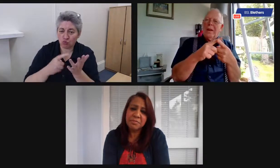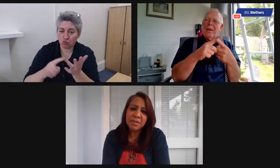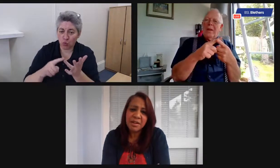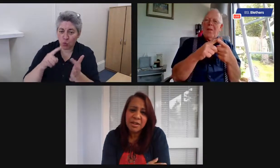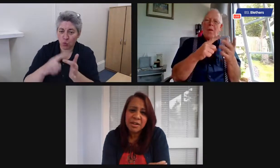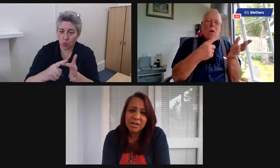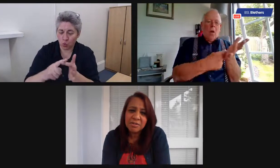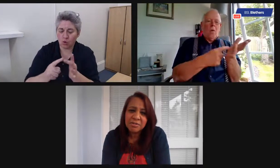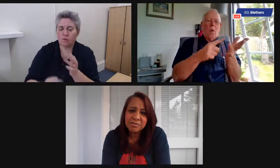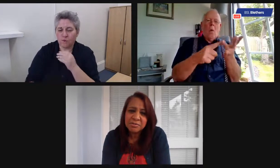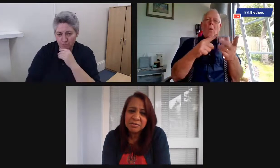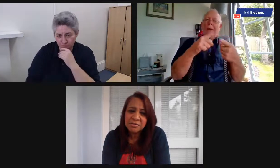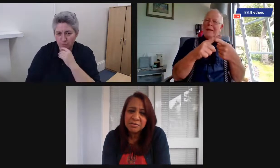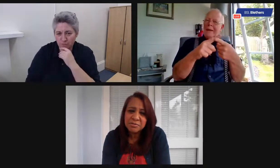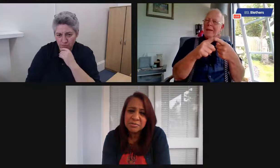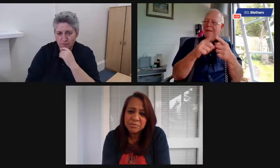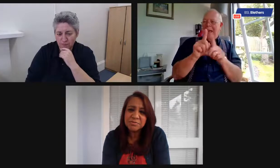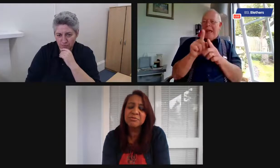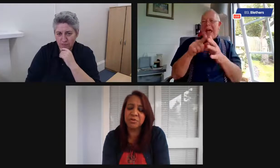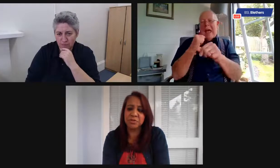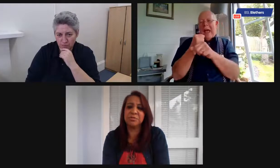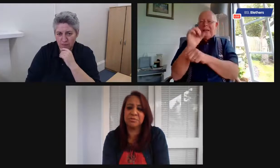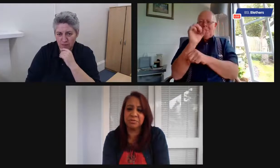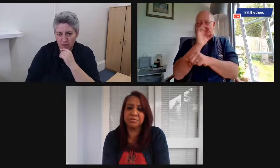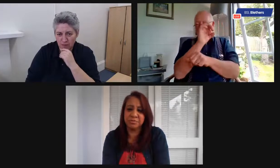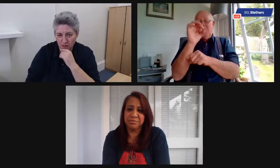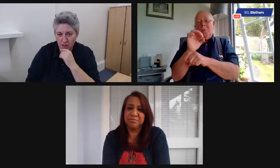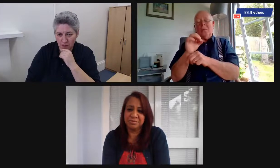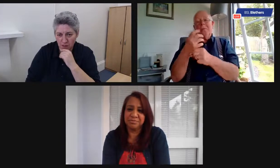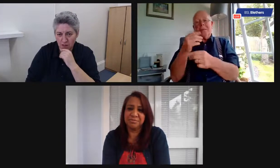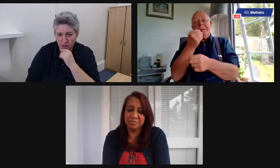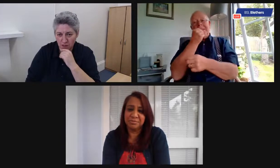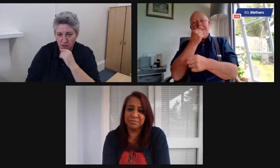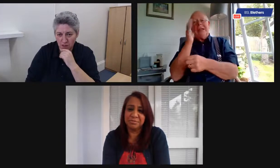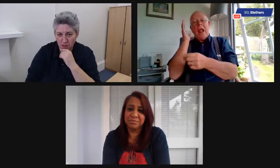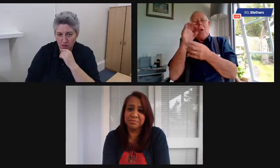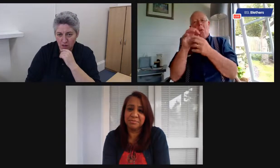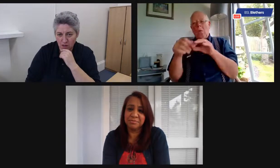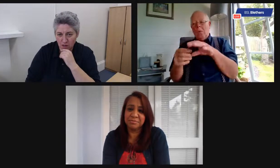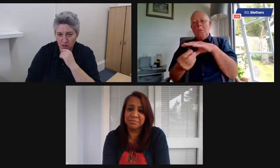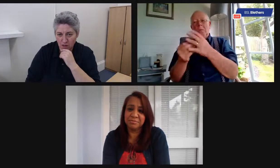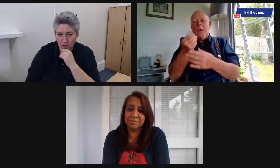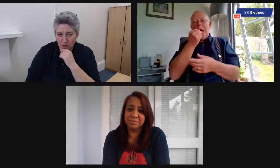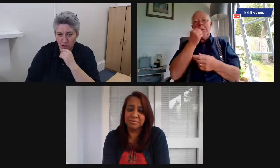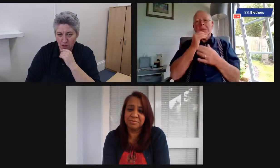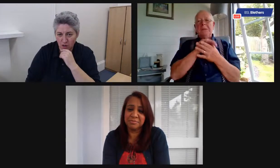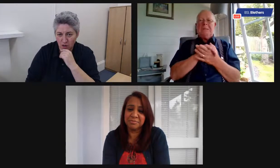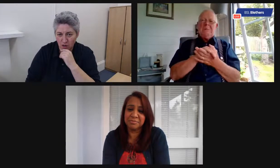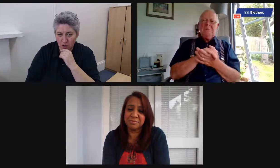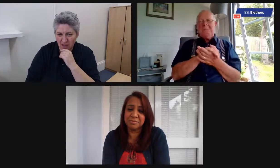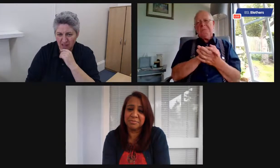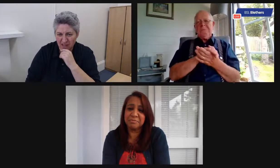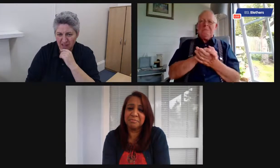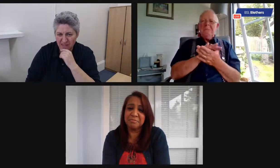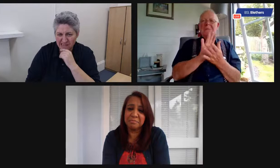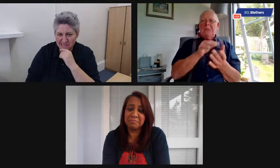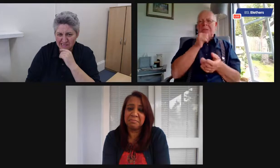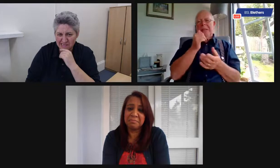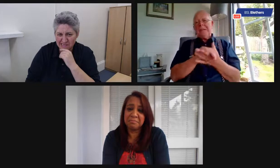inside it has kind of, well, eggs, but the proper name is roe, but they're Okay. tiny eggs. So they're little roe, R-O-E. Some people